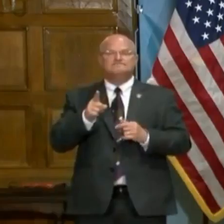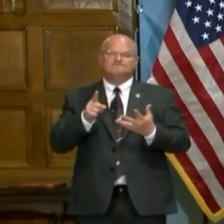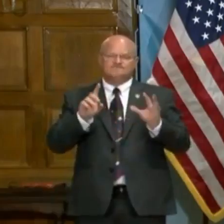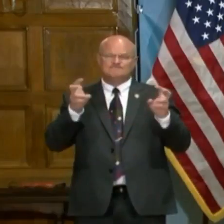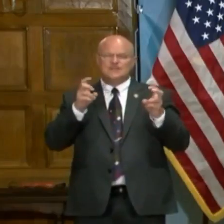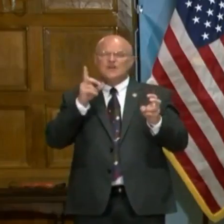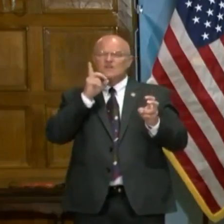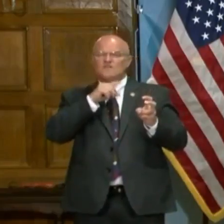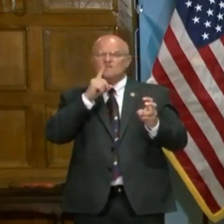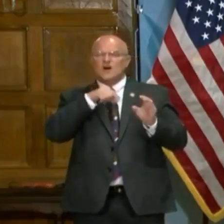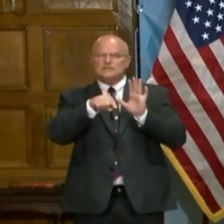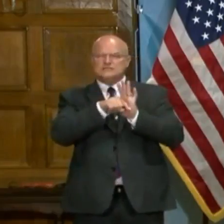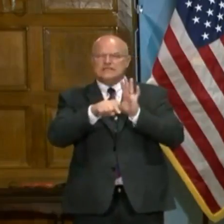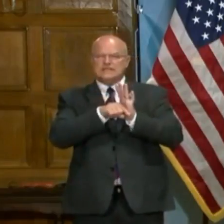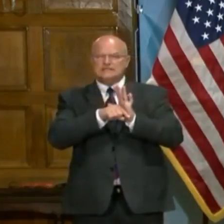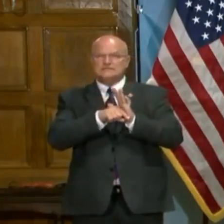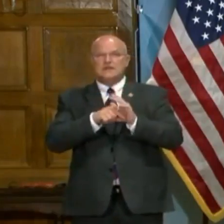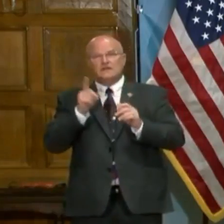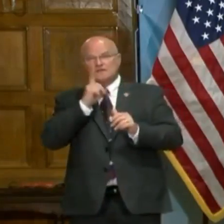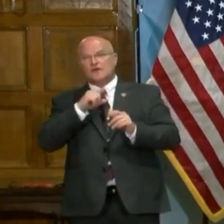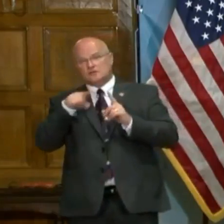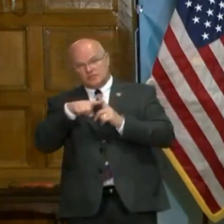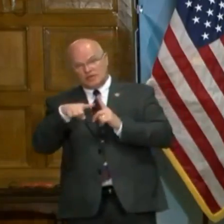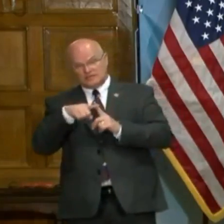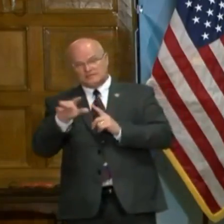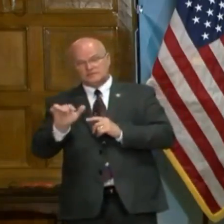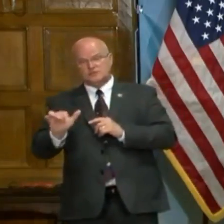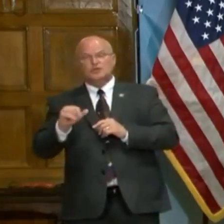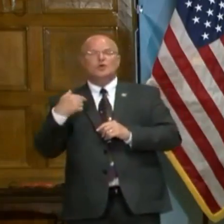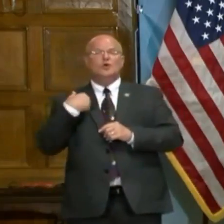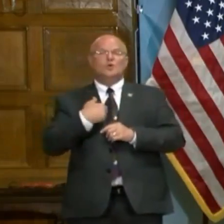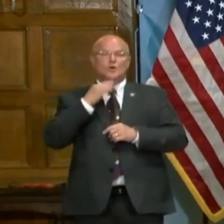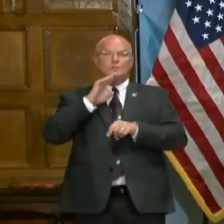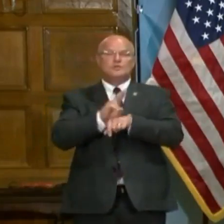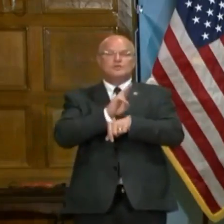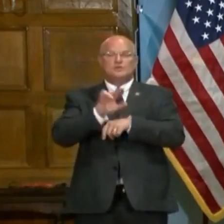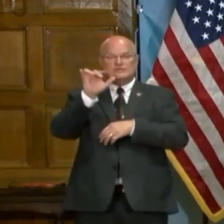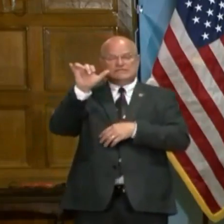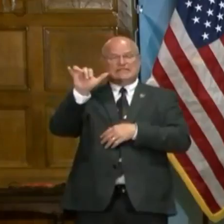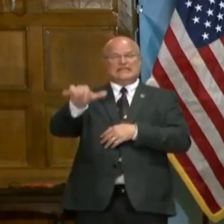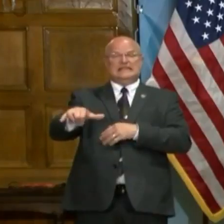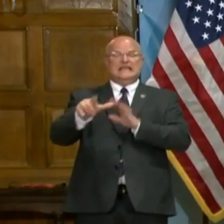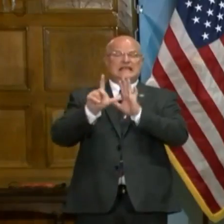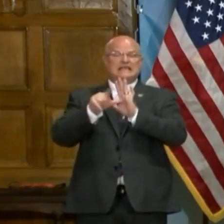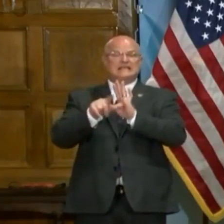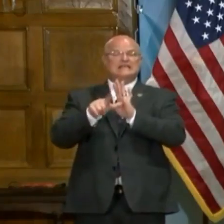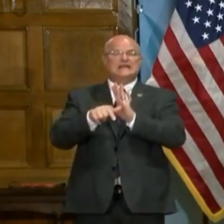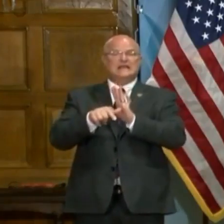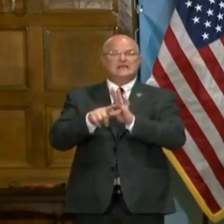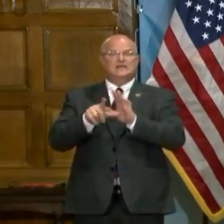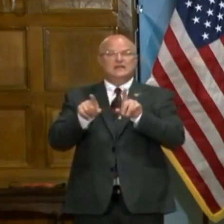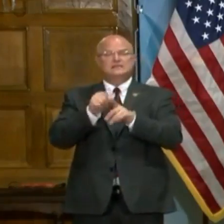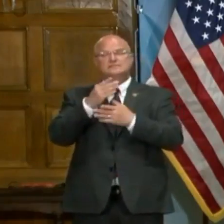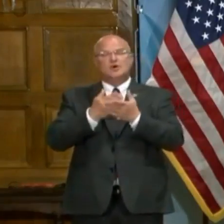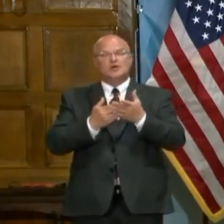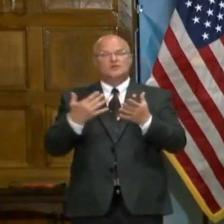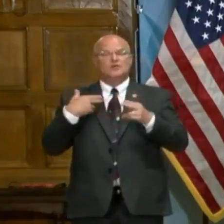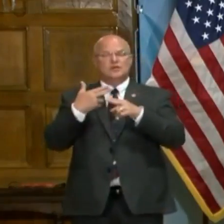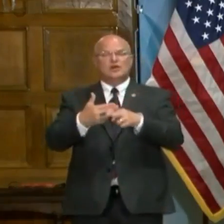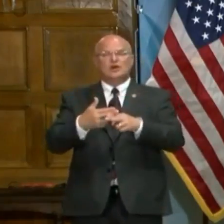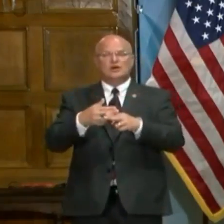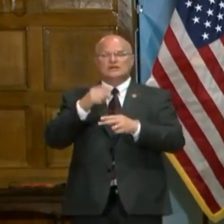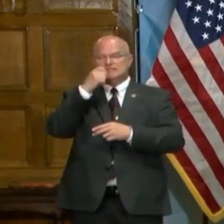false negatives and occasionally false positives. We will be using those as part of what we